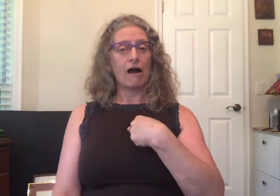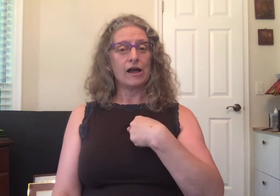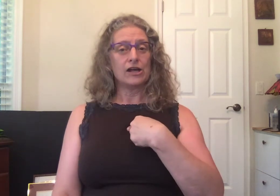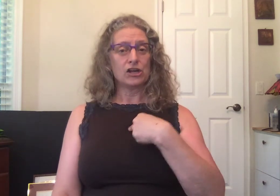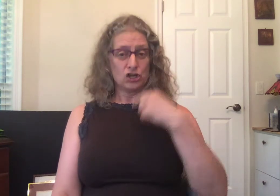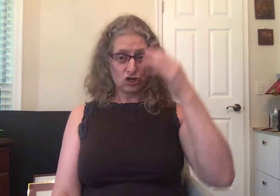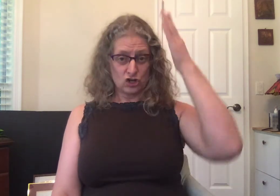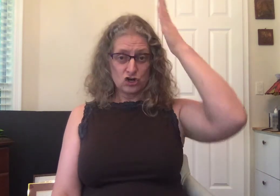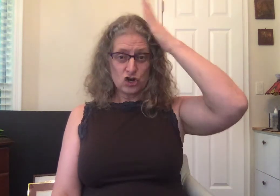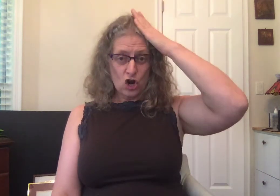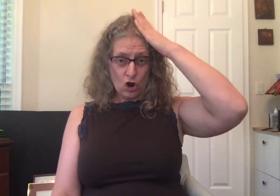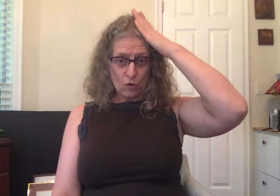I know